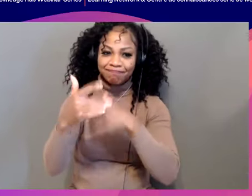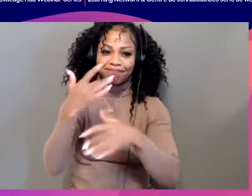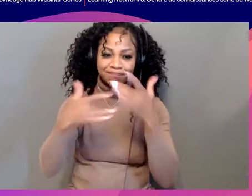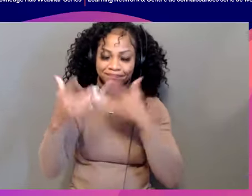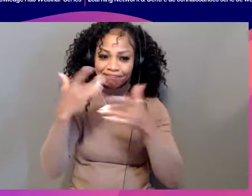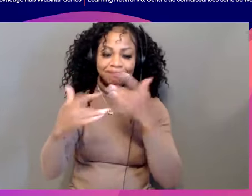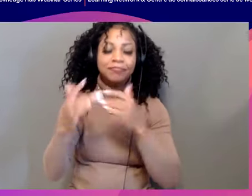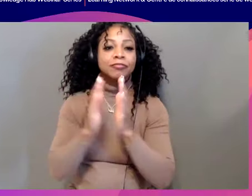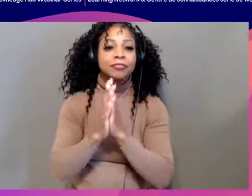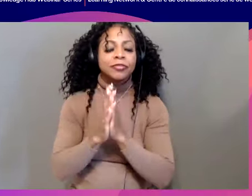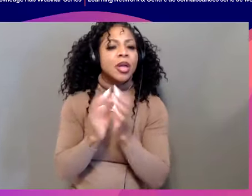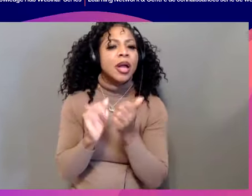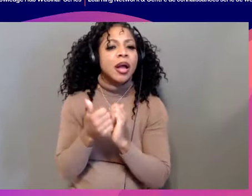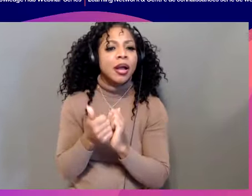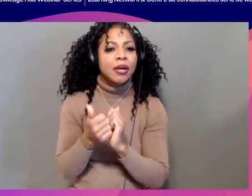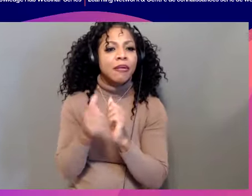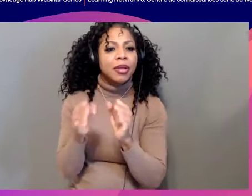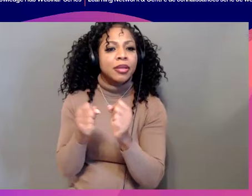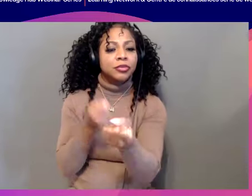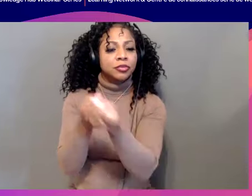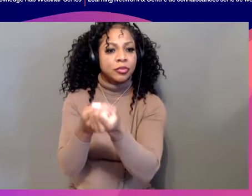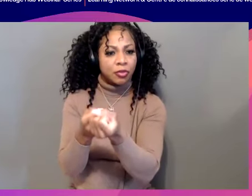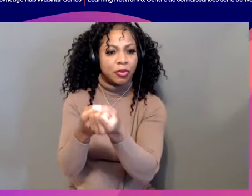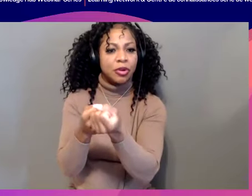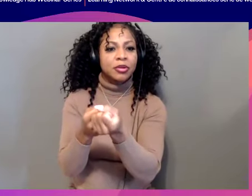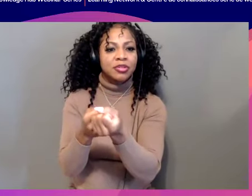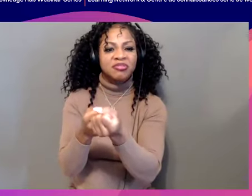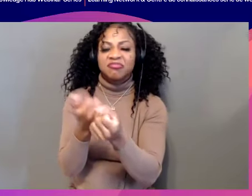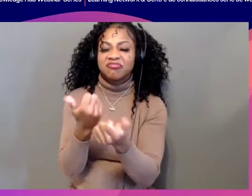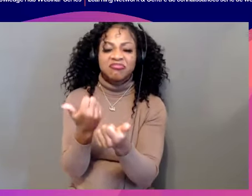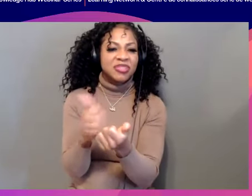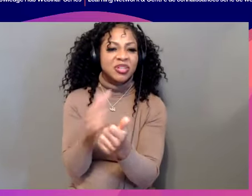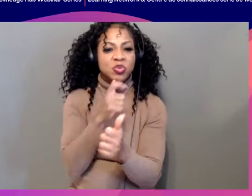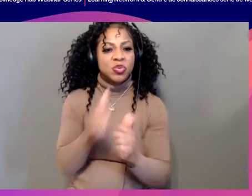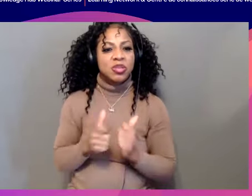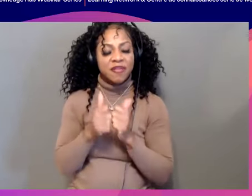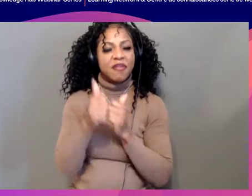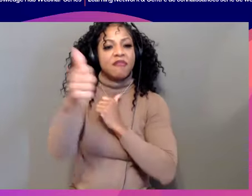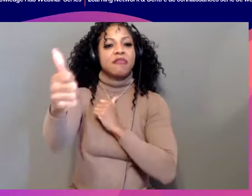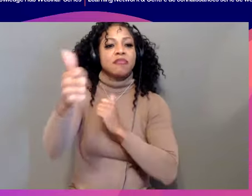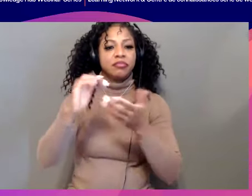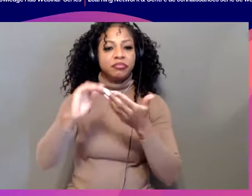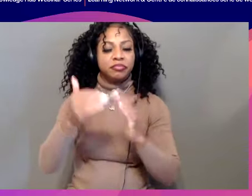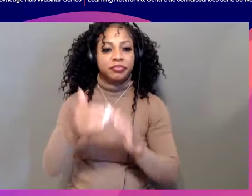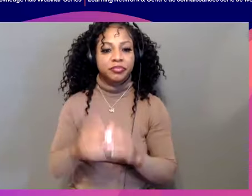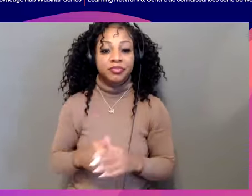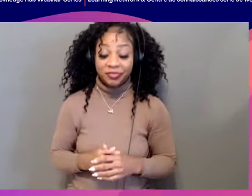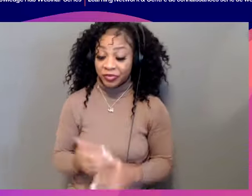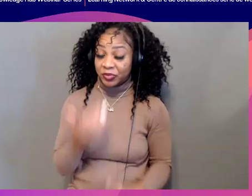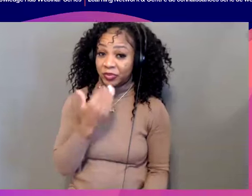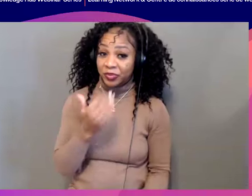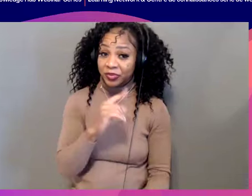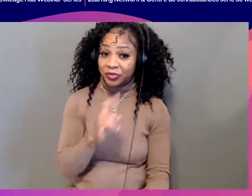they can support 2SLGBTQIA plus populations in rural community. Yeah, that's a great